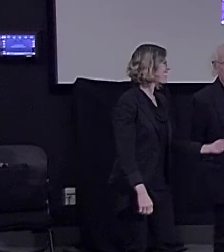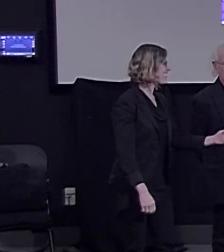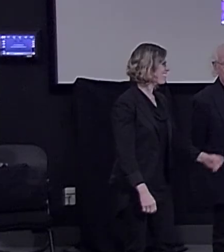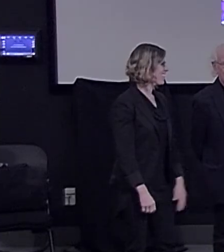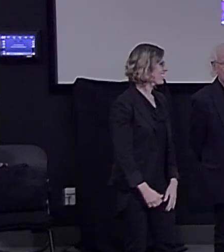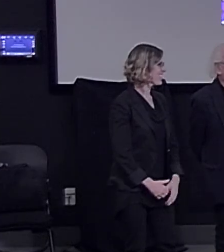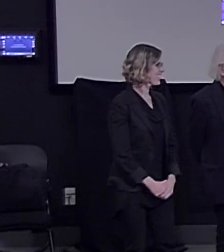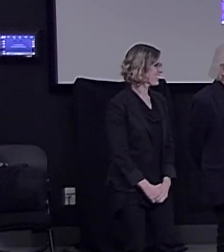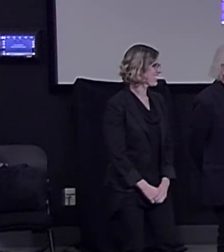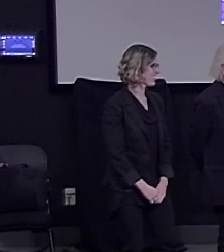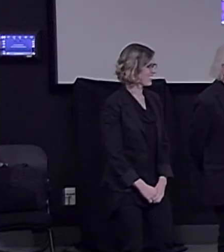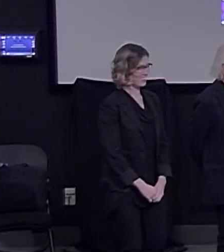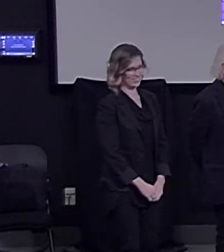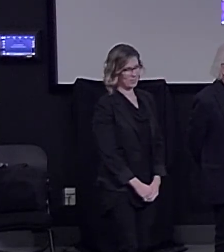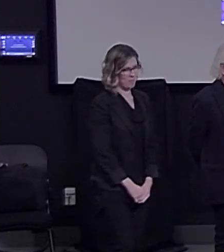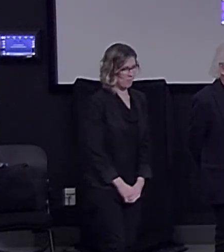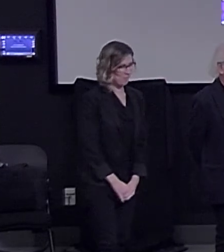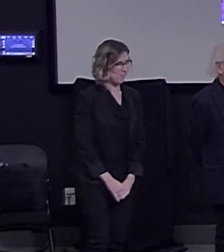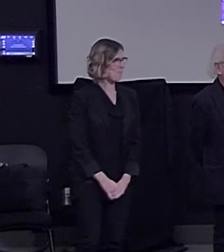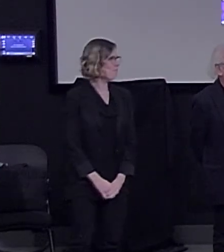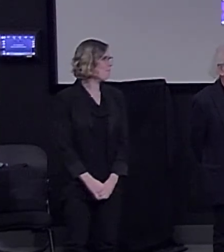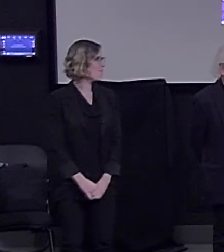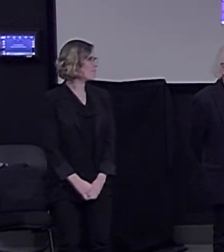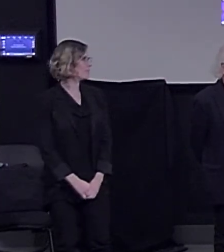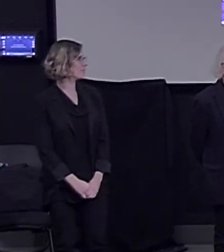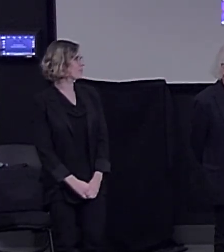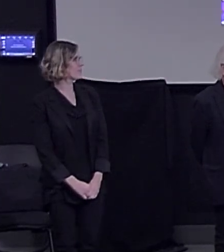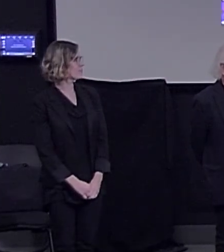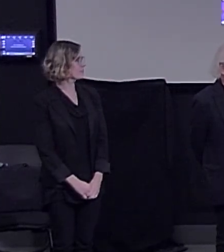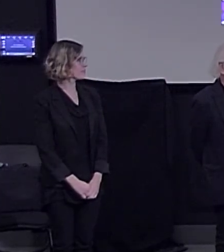Got it, thank you. Thank you.